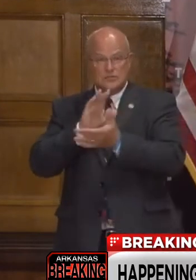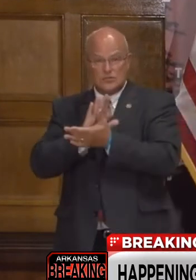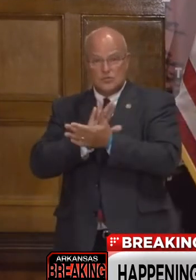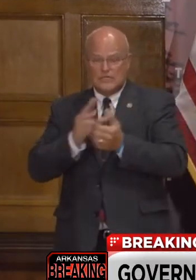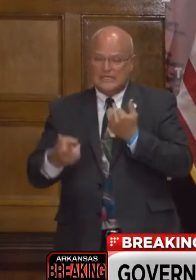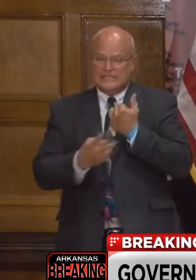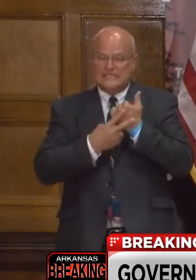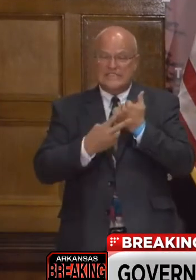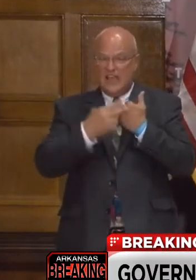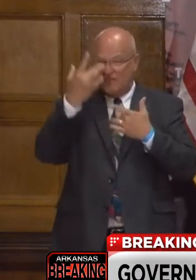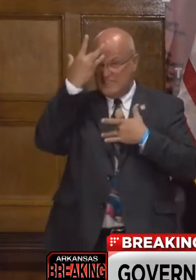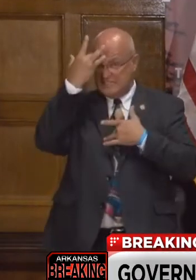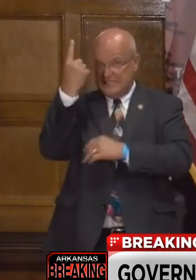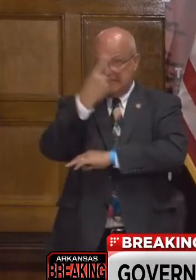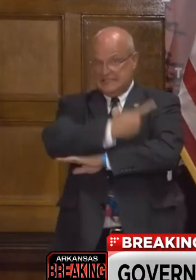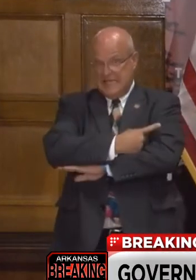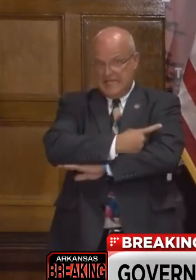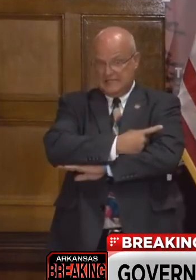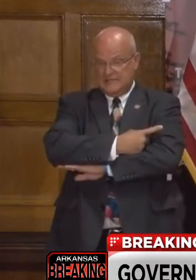sick days.